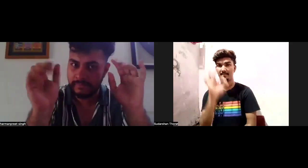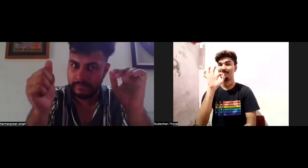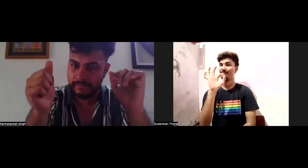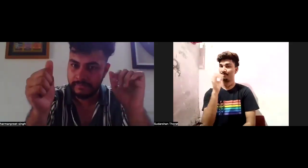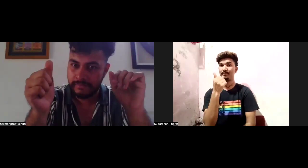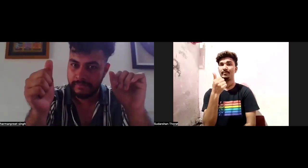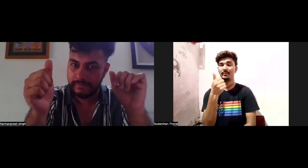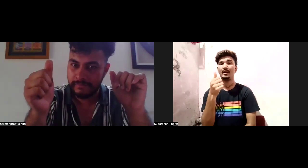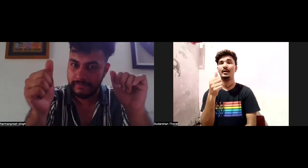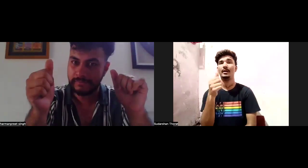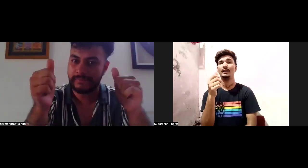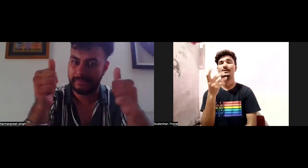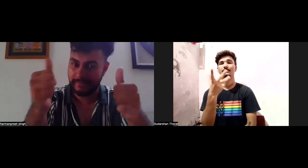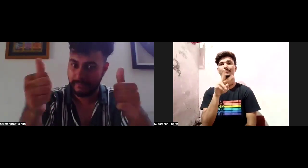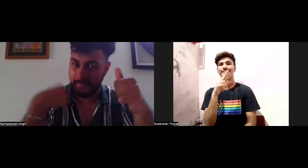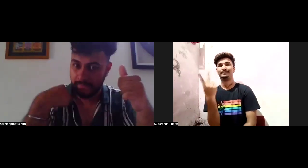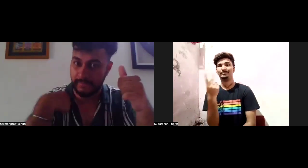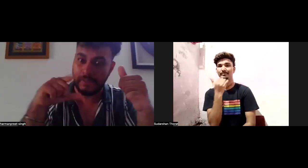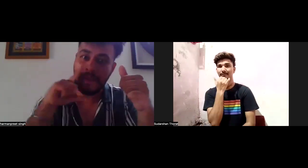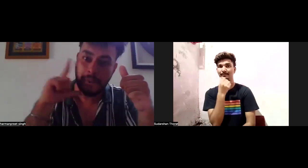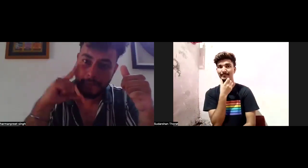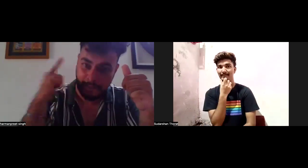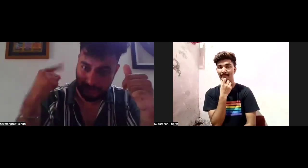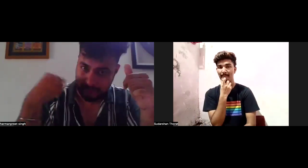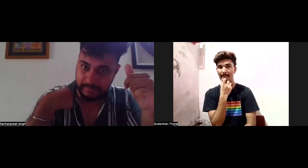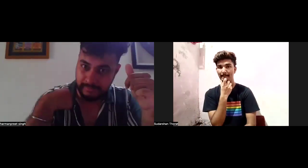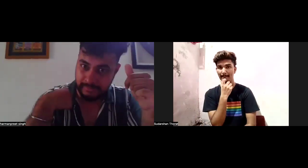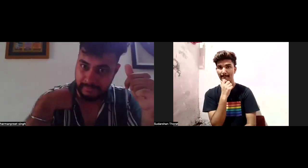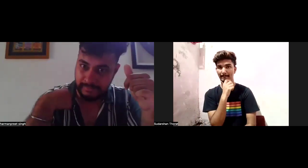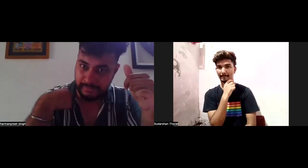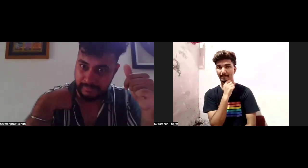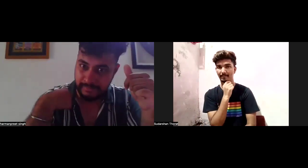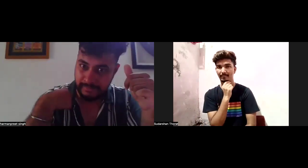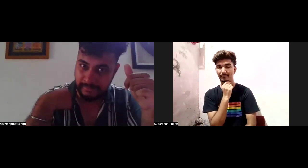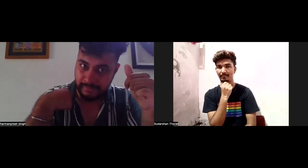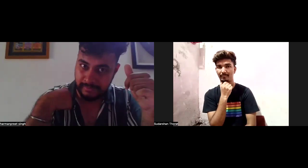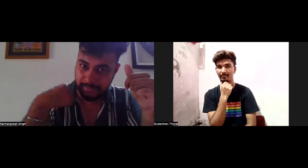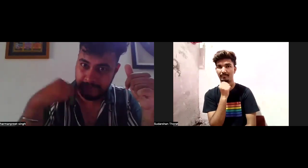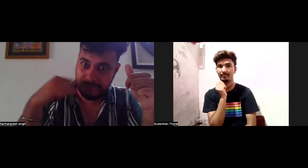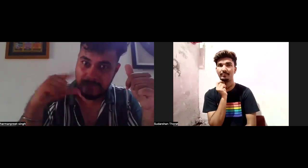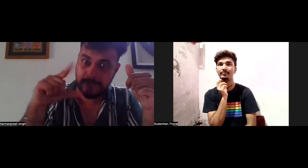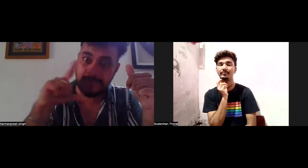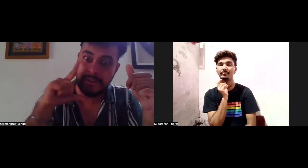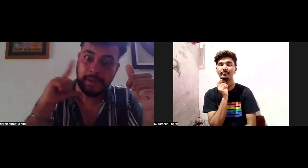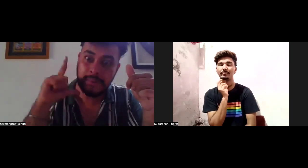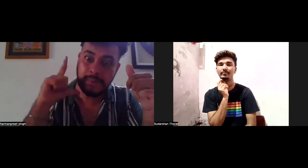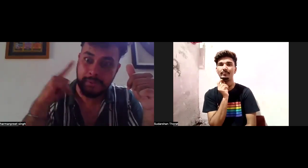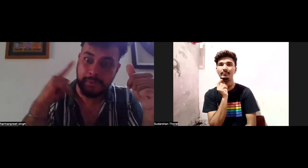Now, can you see me? Sudarshan says, yes, I was seeing some other screen.